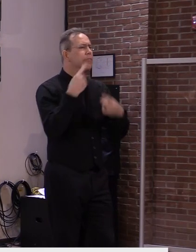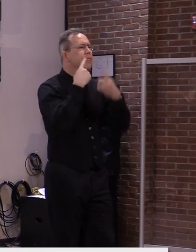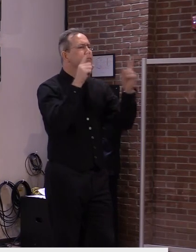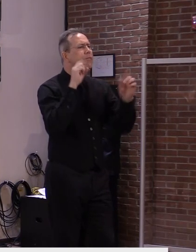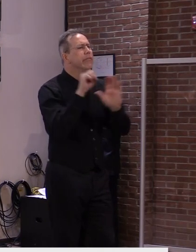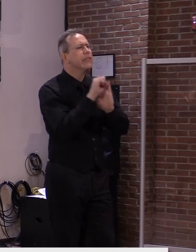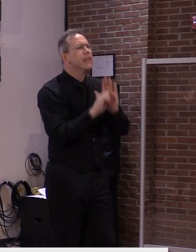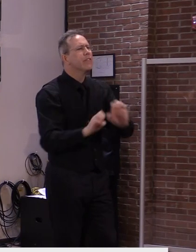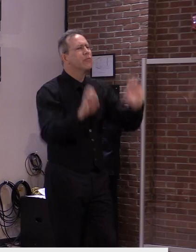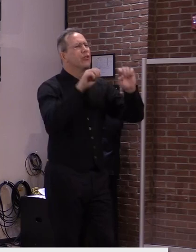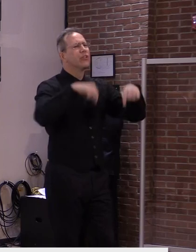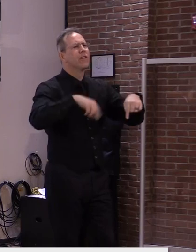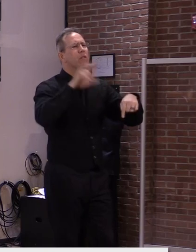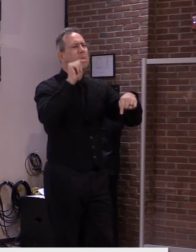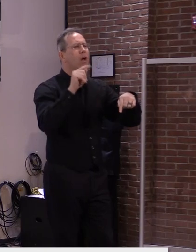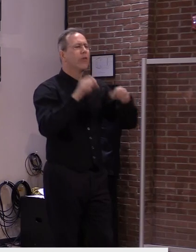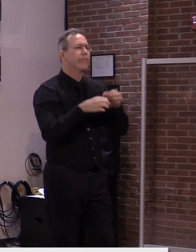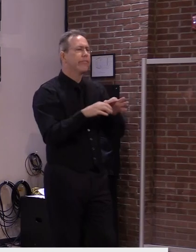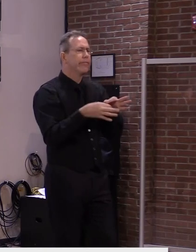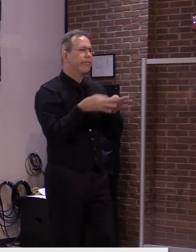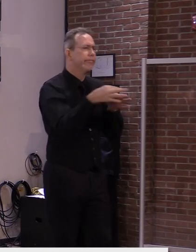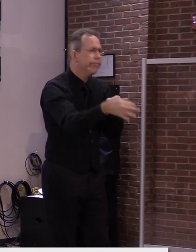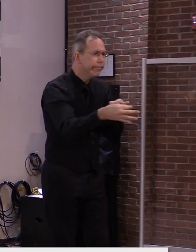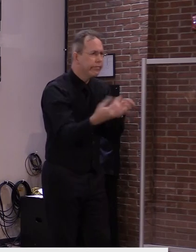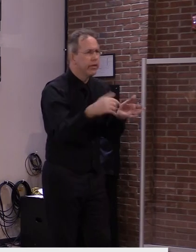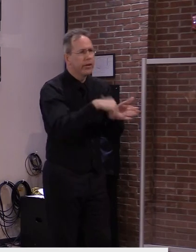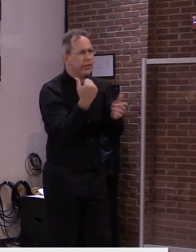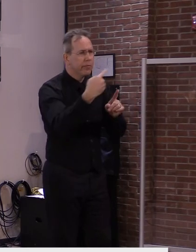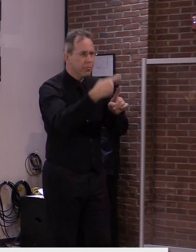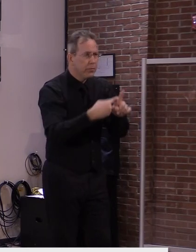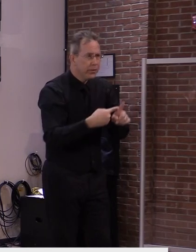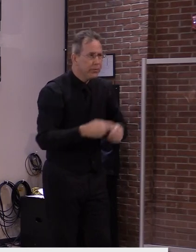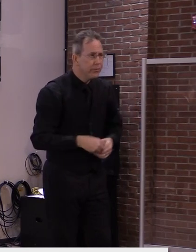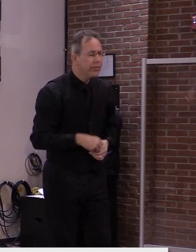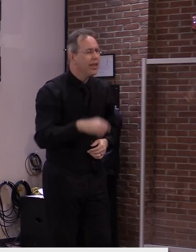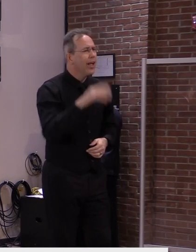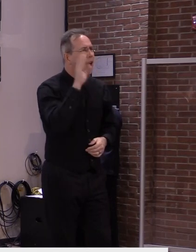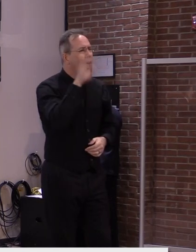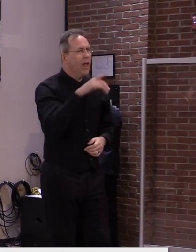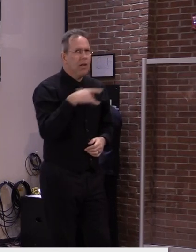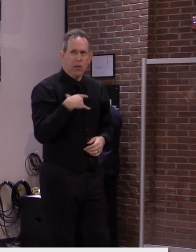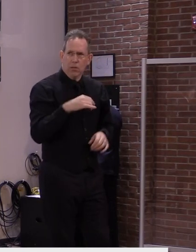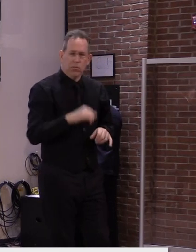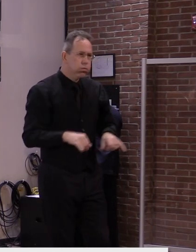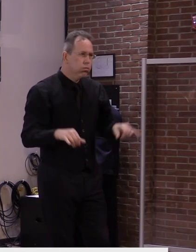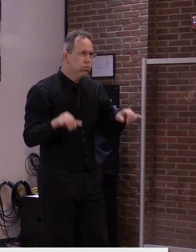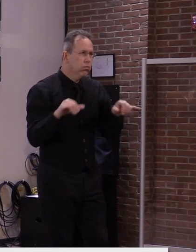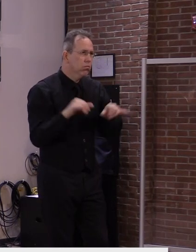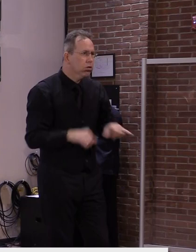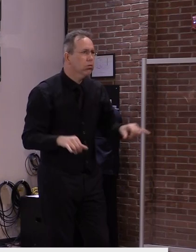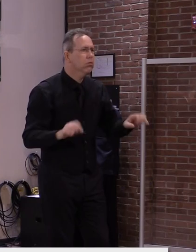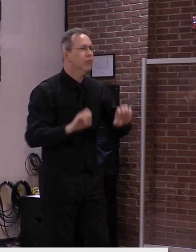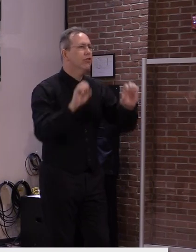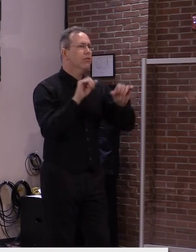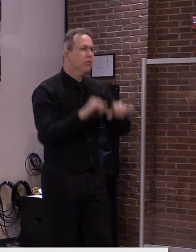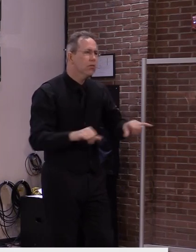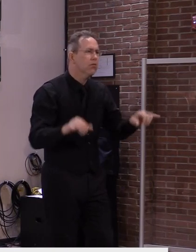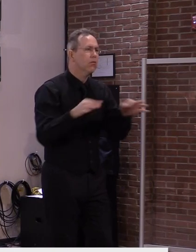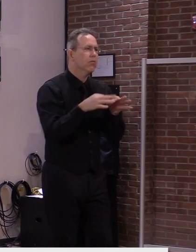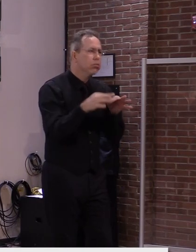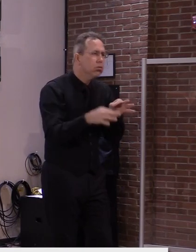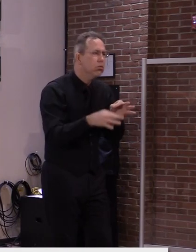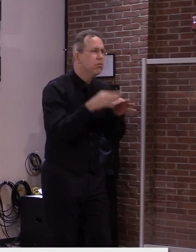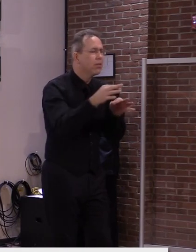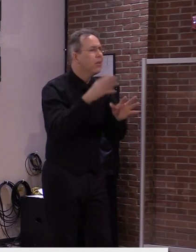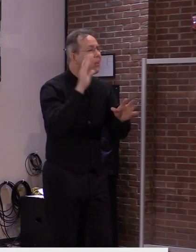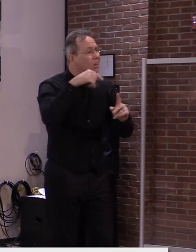month. As a reminder, this is simply the tool we need to respond to the pandemic. But to be honest, I'm